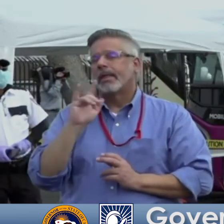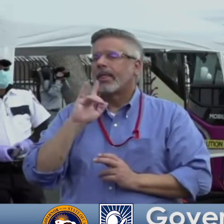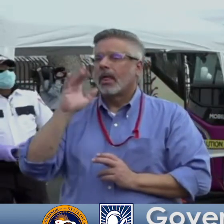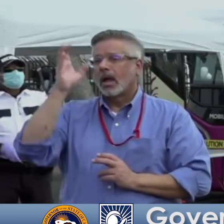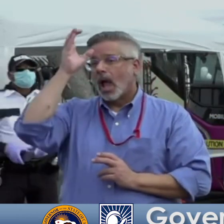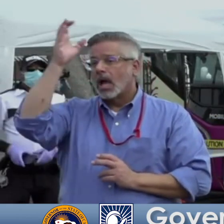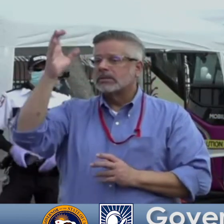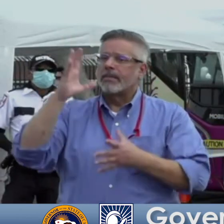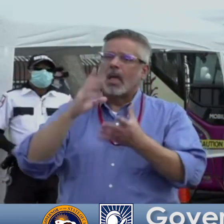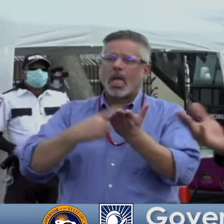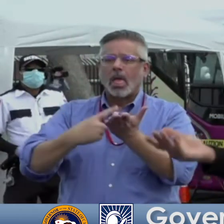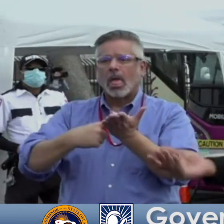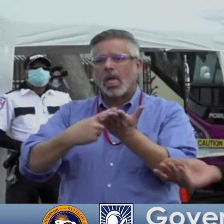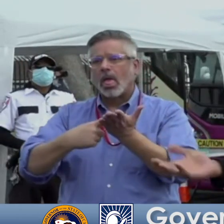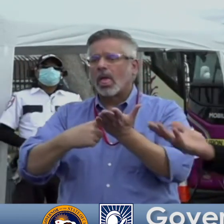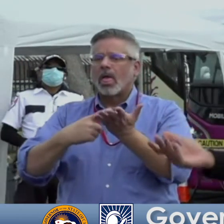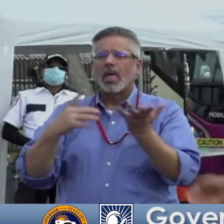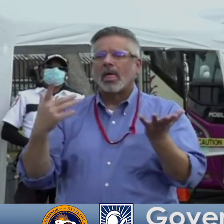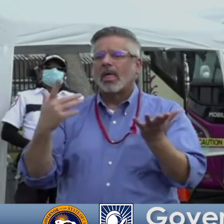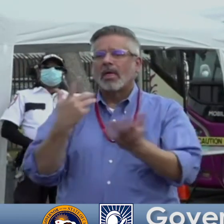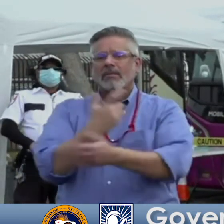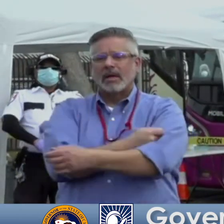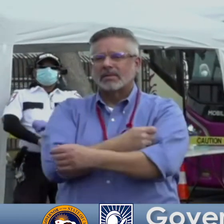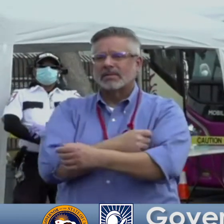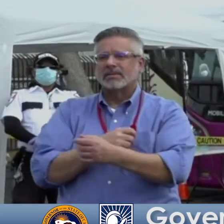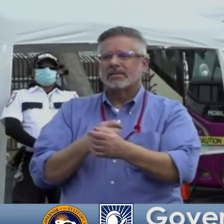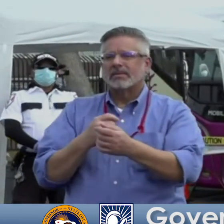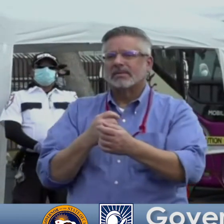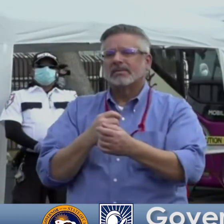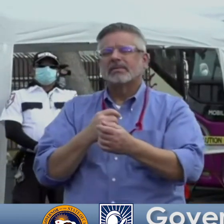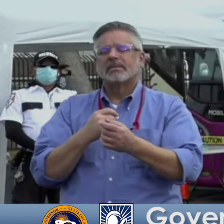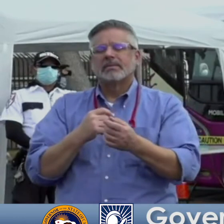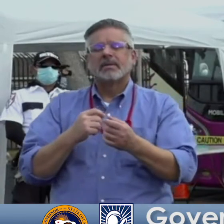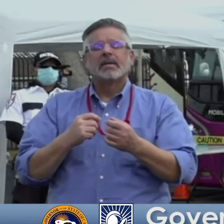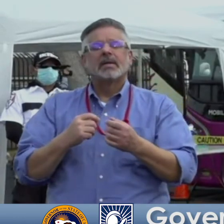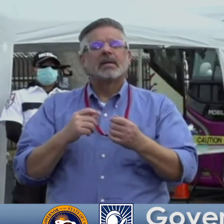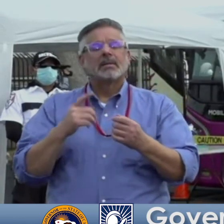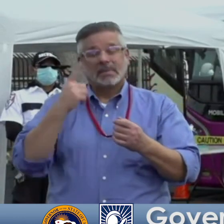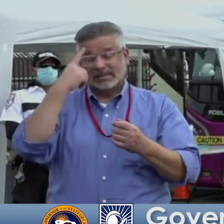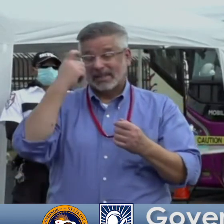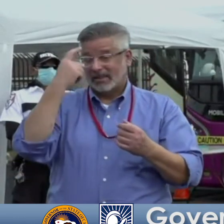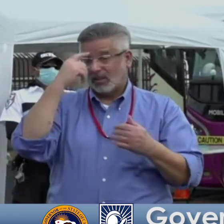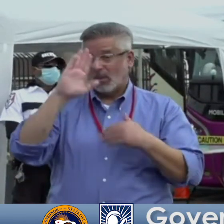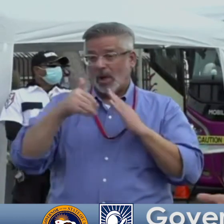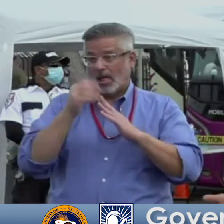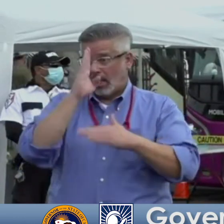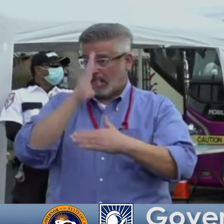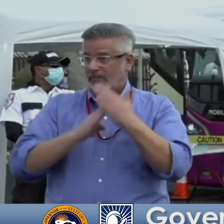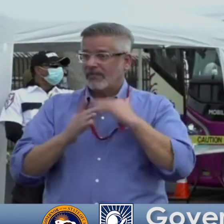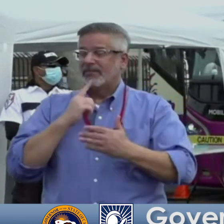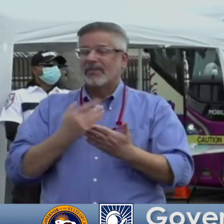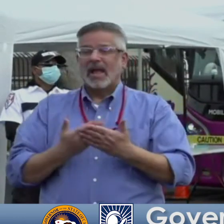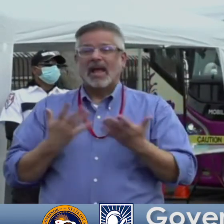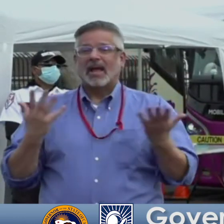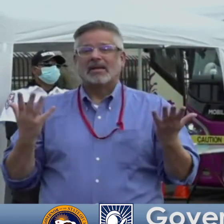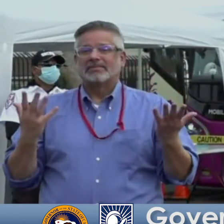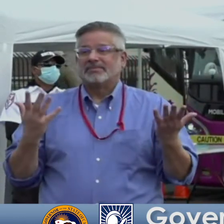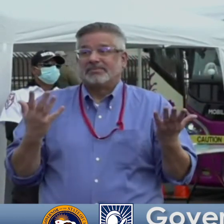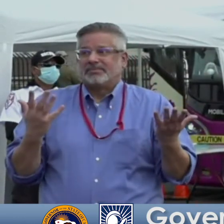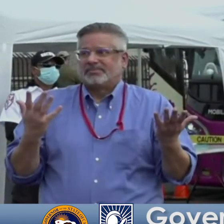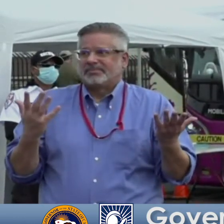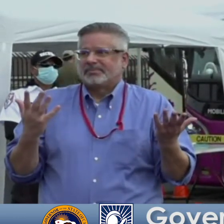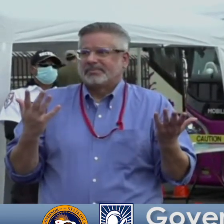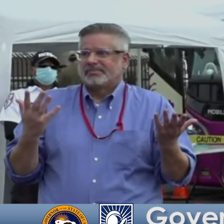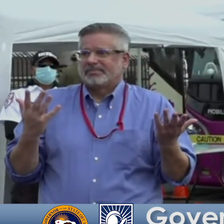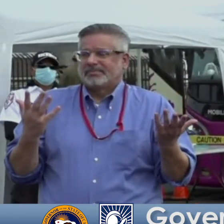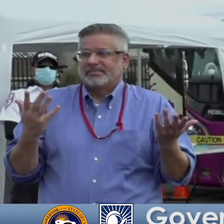about early with vaccines, and I think you haven't heard it talked about a lot recently because I think we're all humbled by the fact that we don't really know what